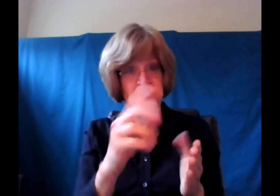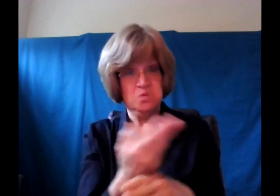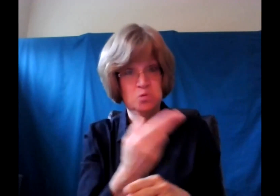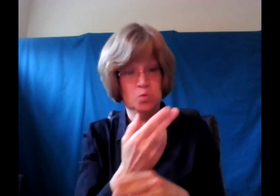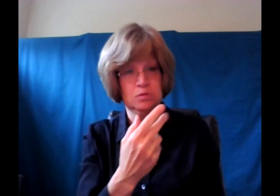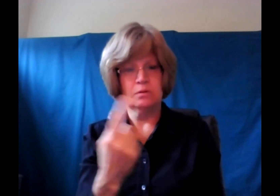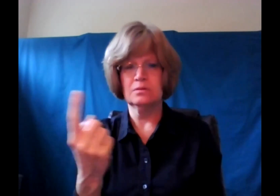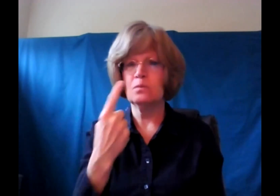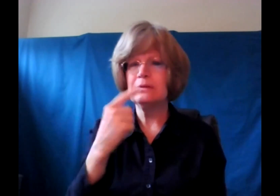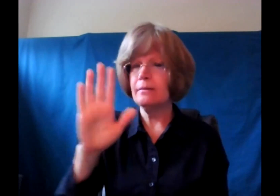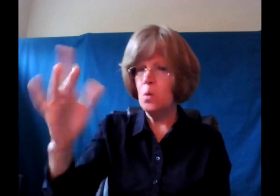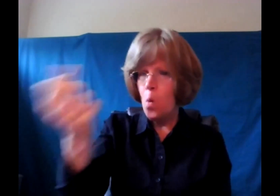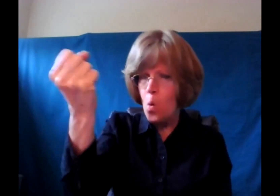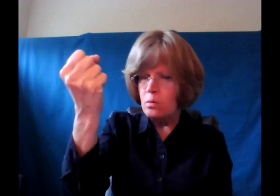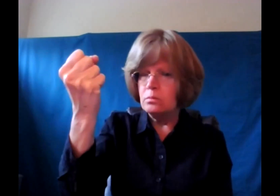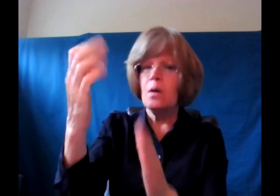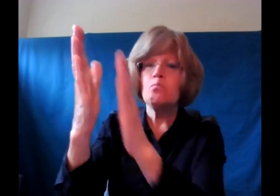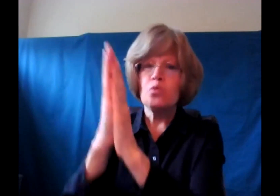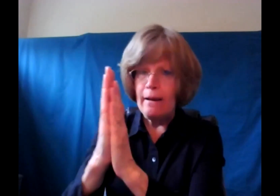Somebody stand up and say, wait a minute, let's pray.